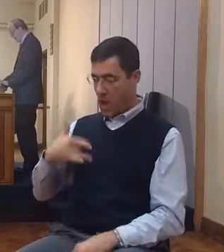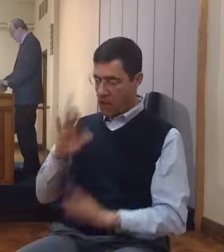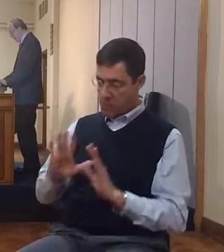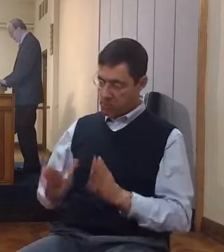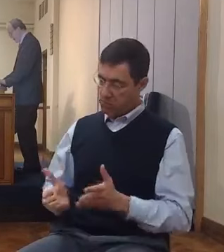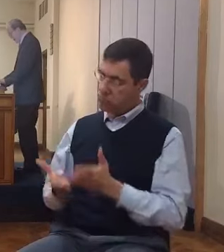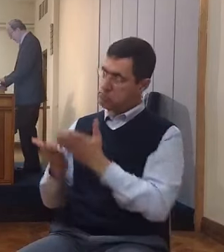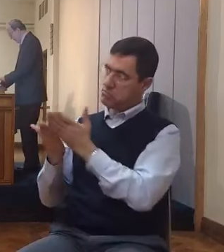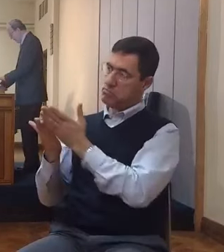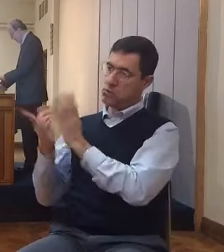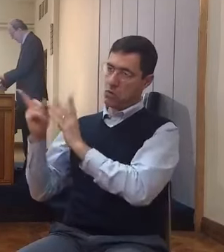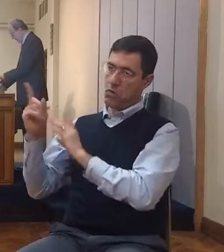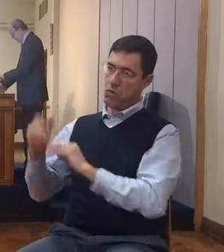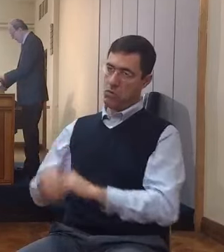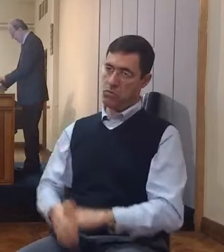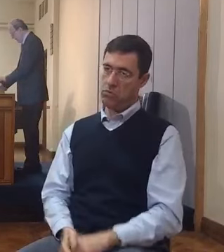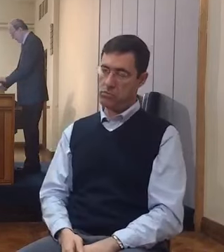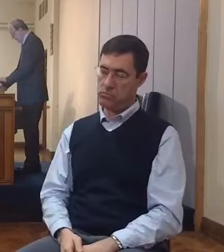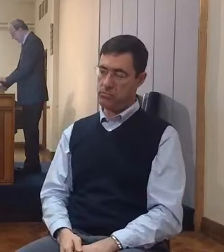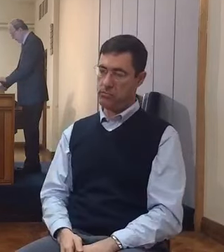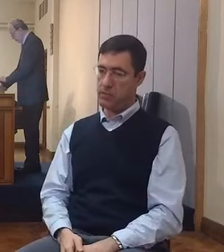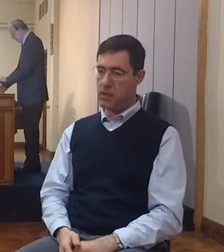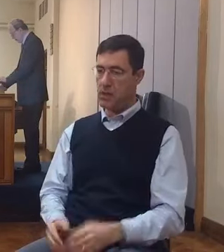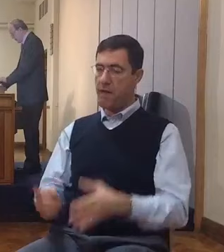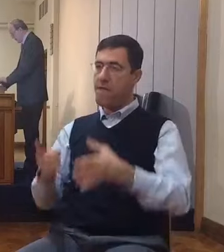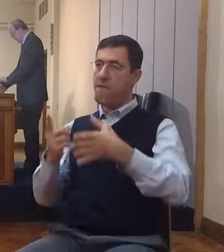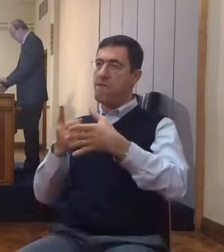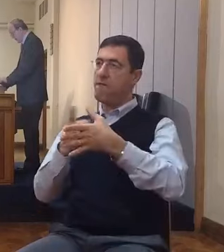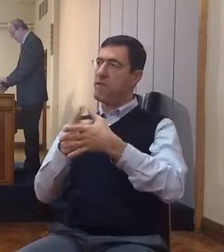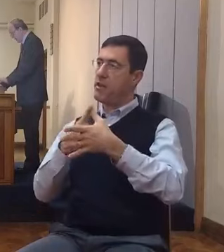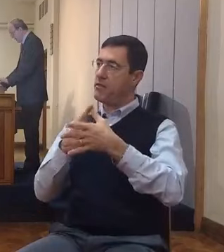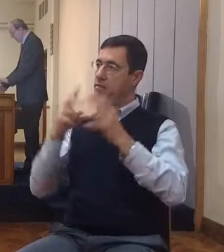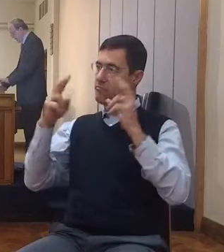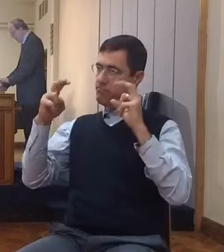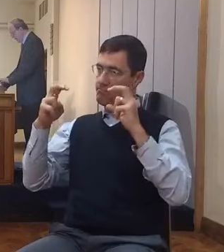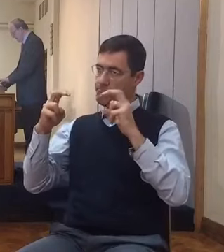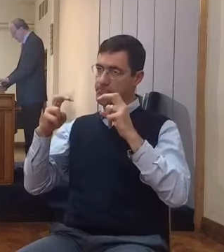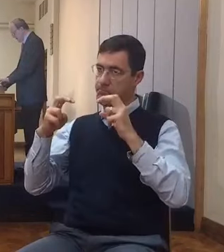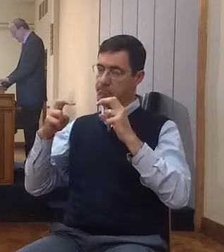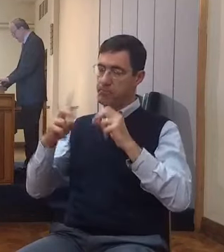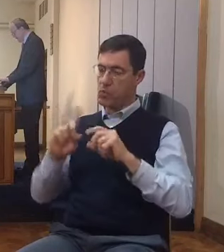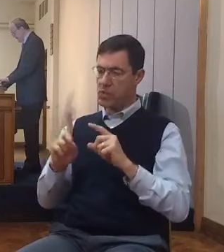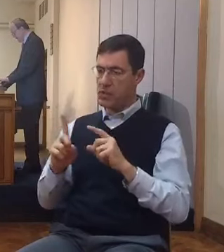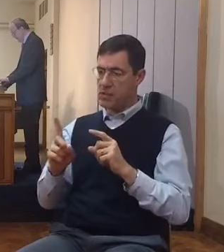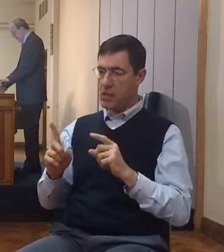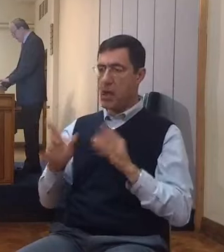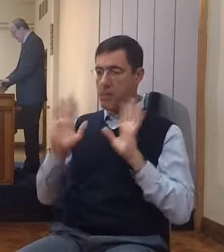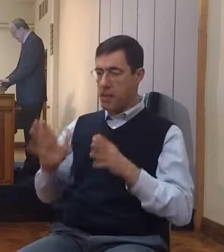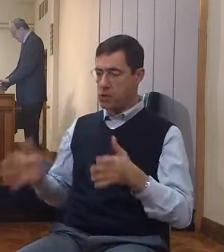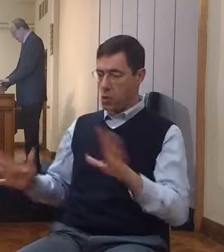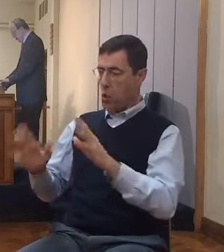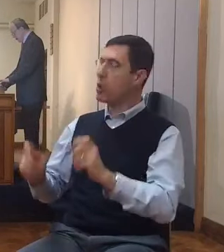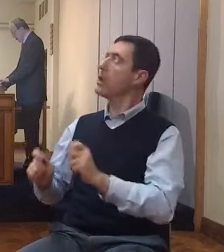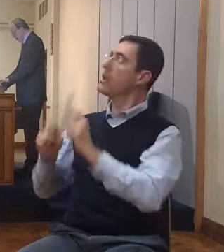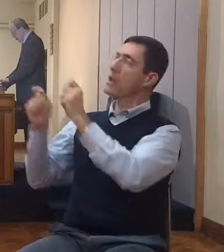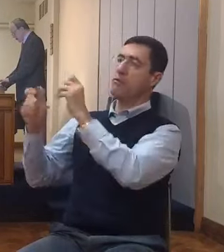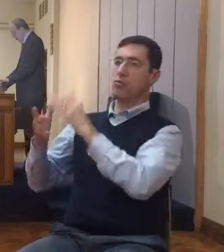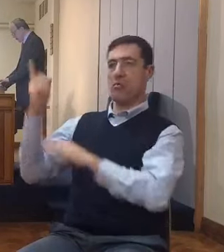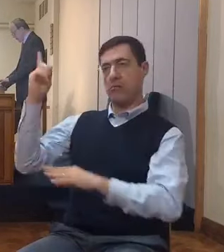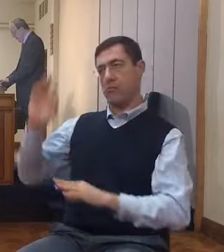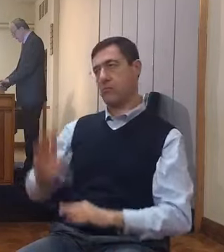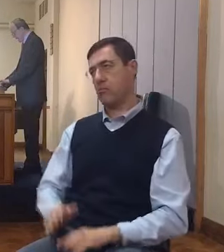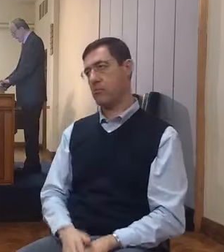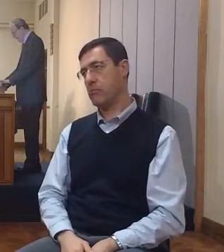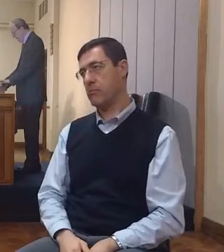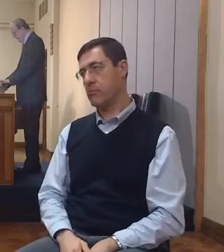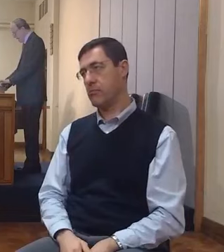my time is up, but very quickly, a fifth heading, glory to God, down here in verse 16. So Joshua took